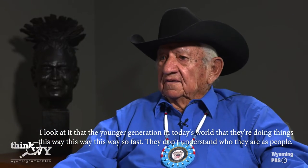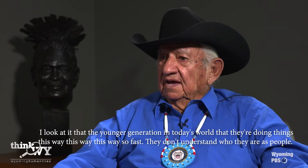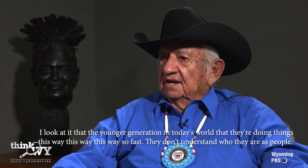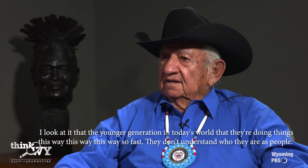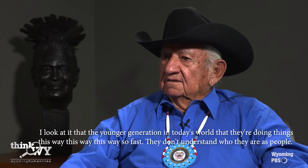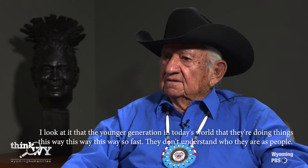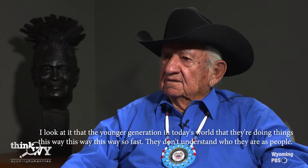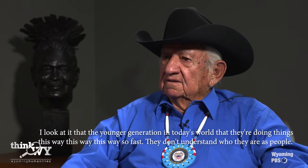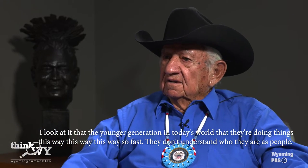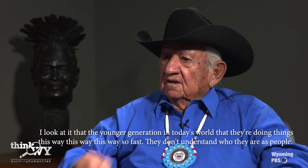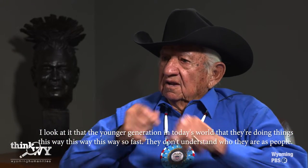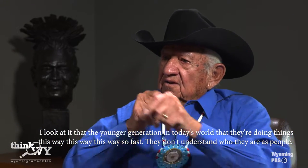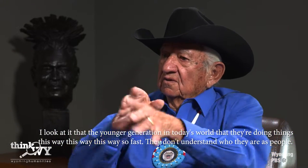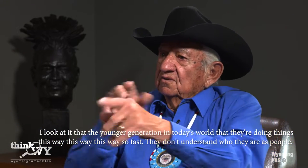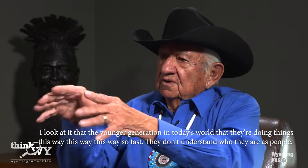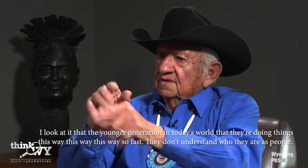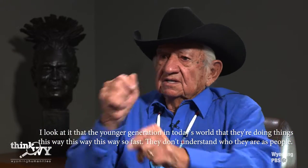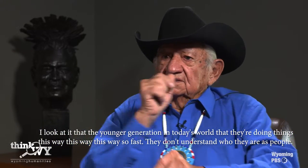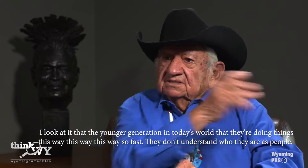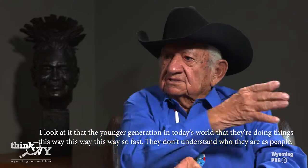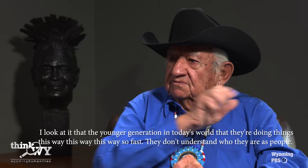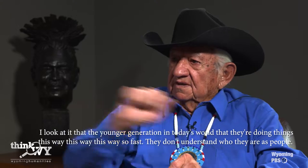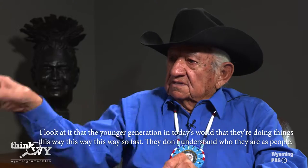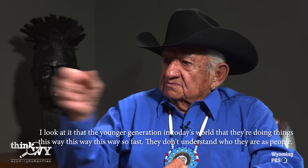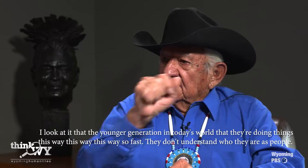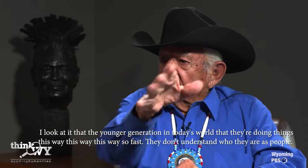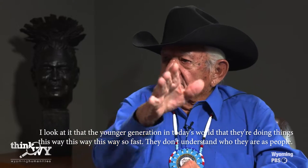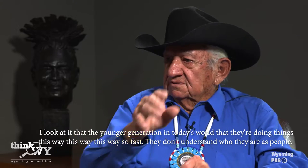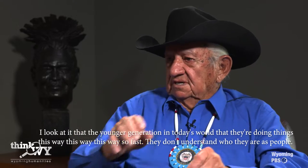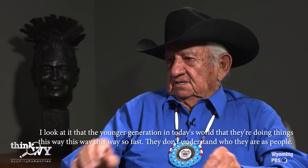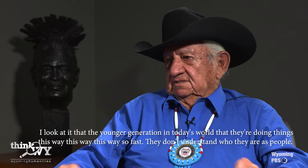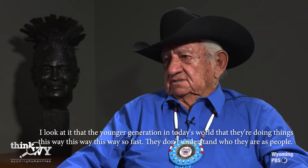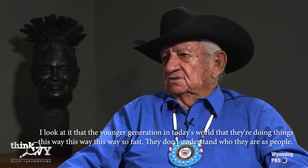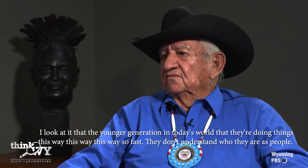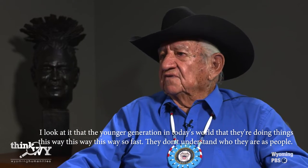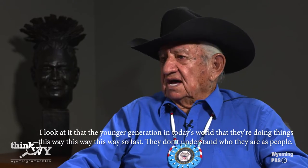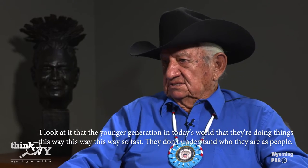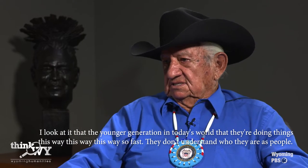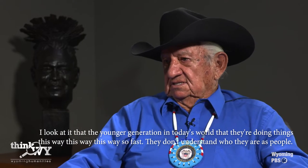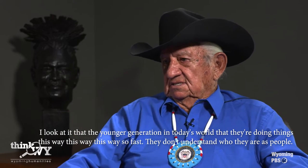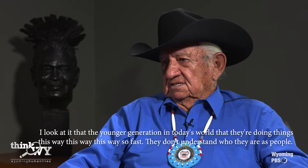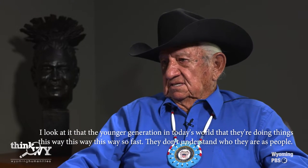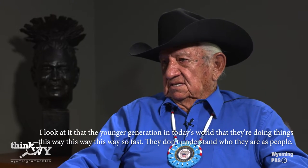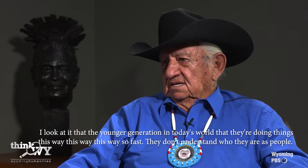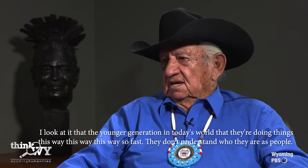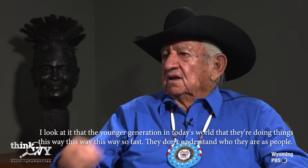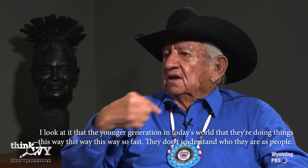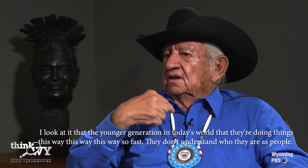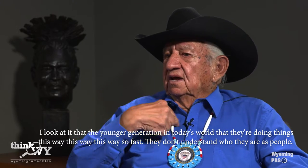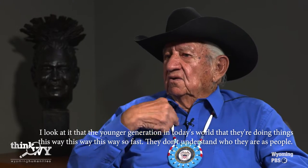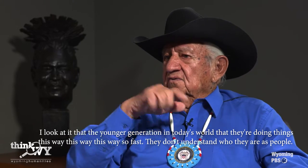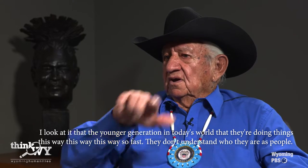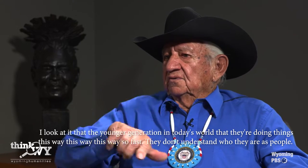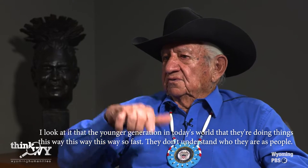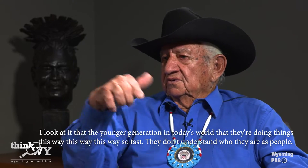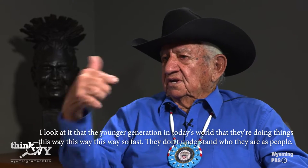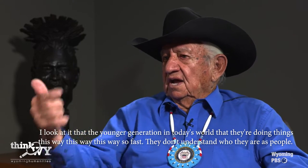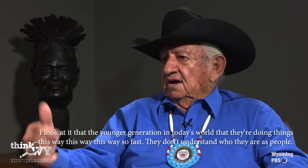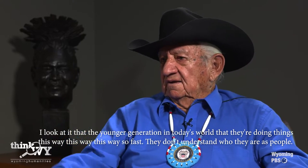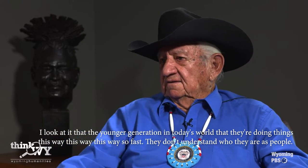that they're doing things this way, this way, this way, so fast. They don't understand